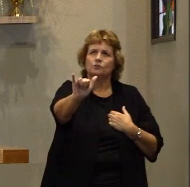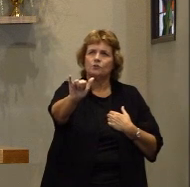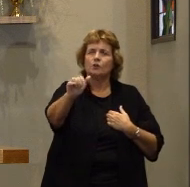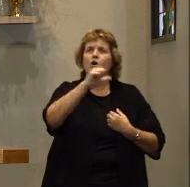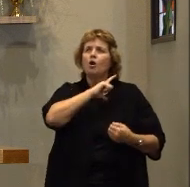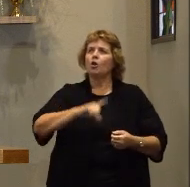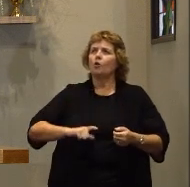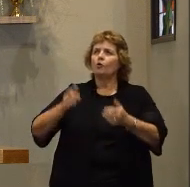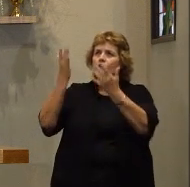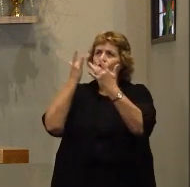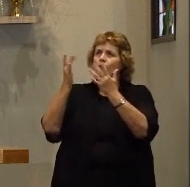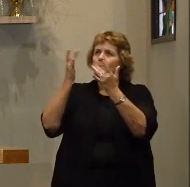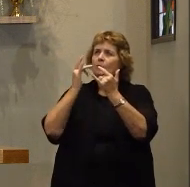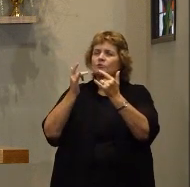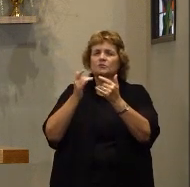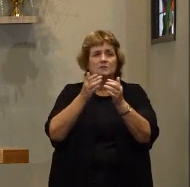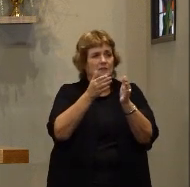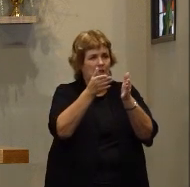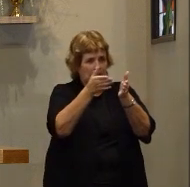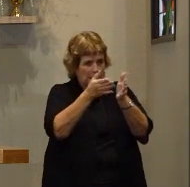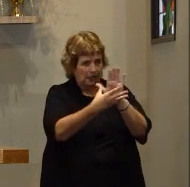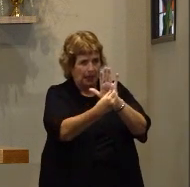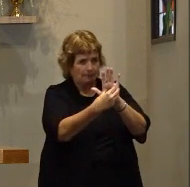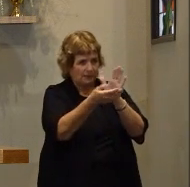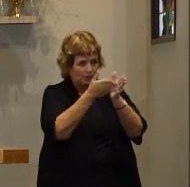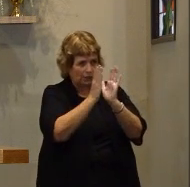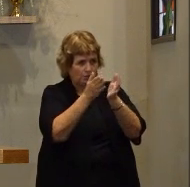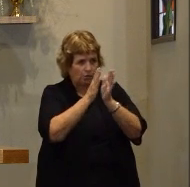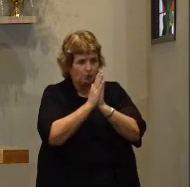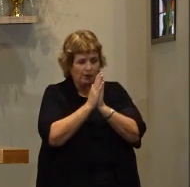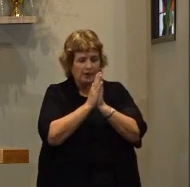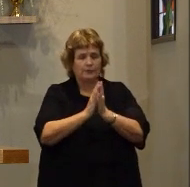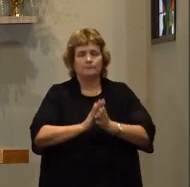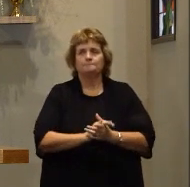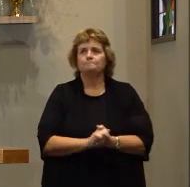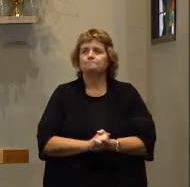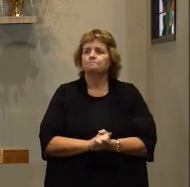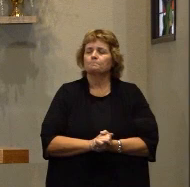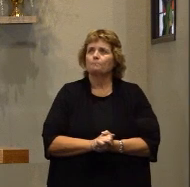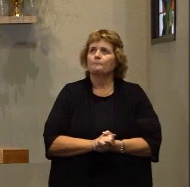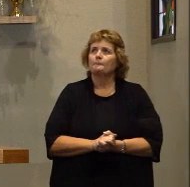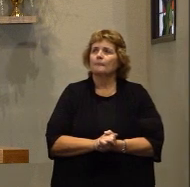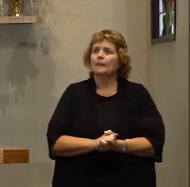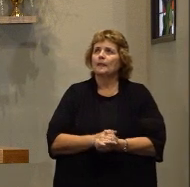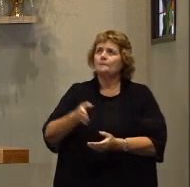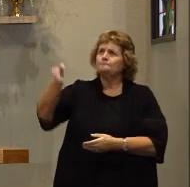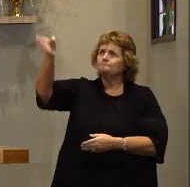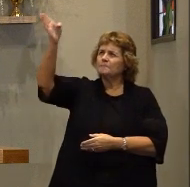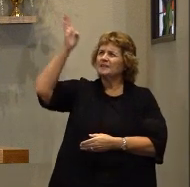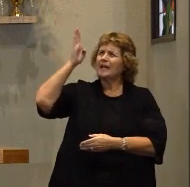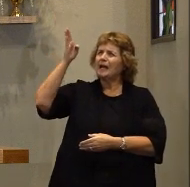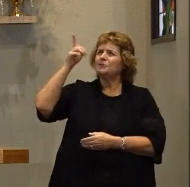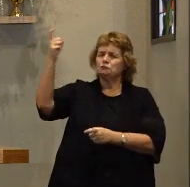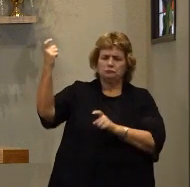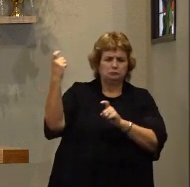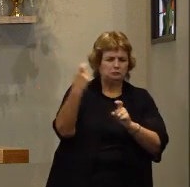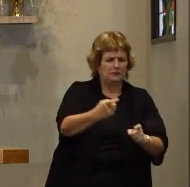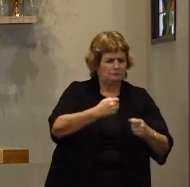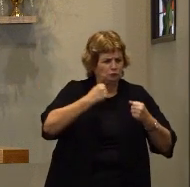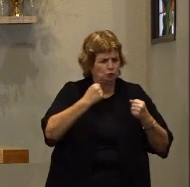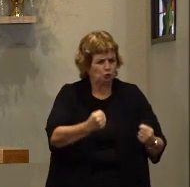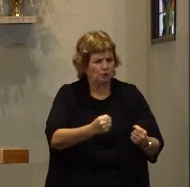our prayer. O God, you are the strength of the weak, the healing of the